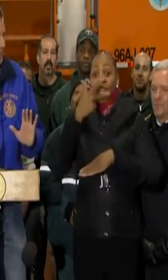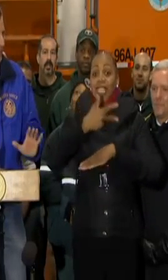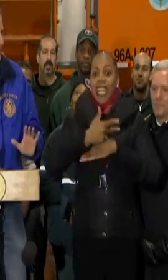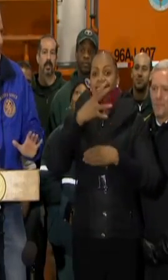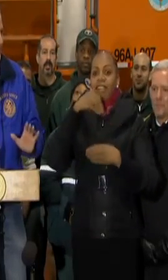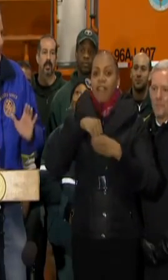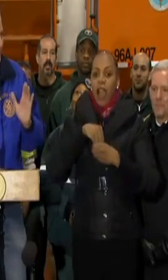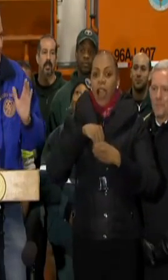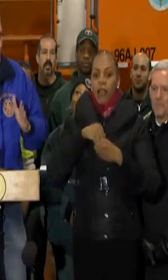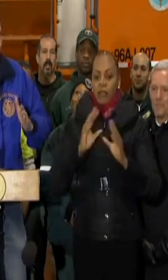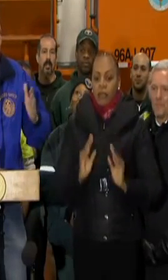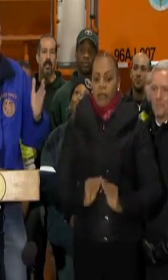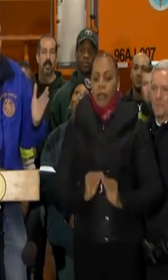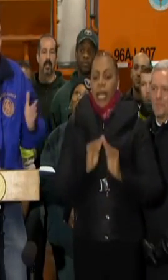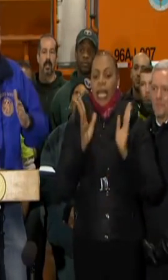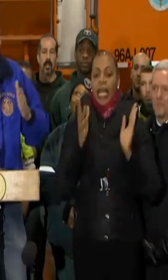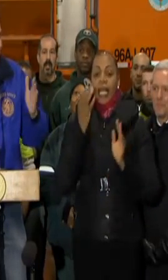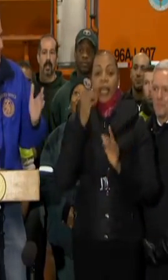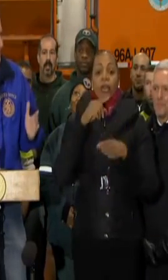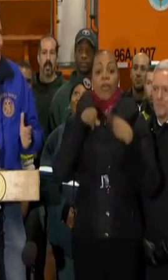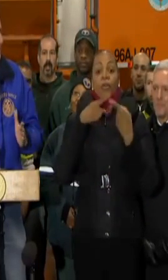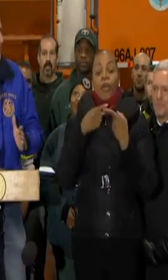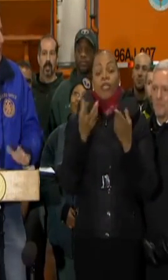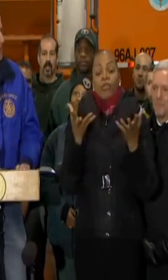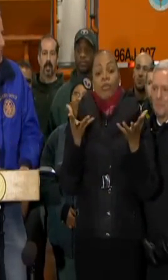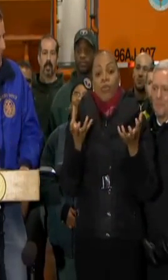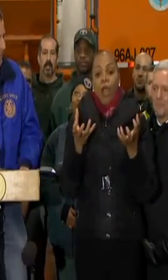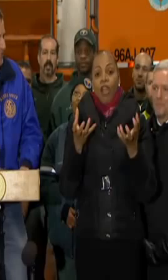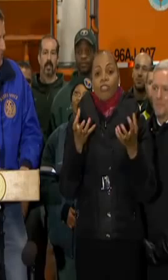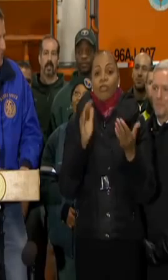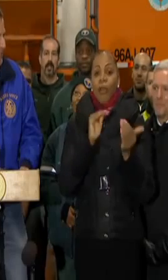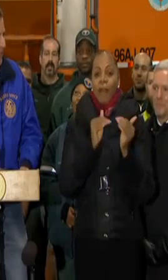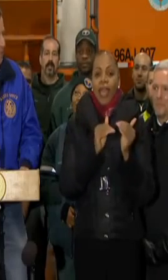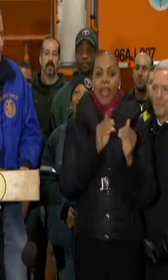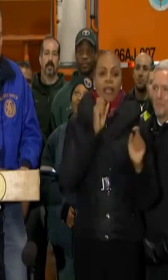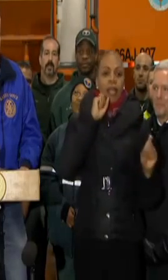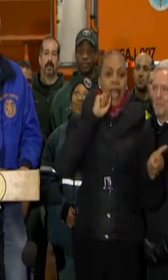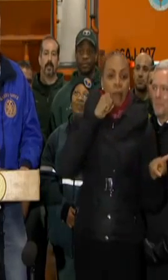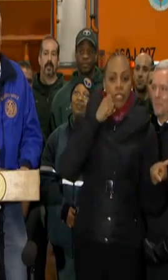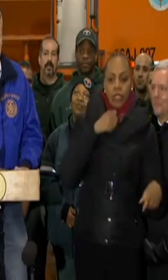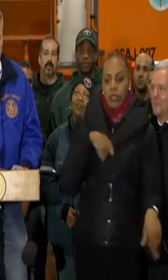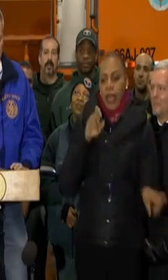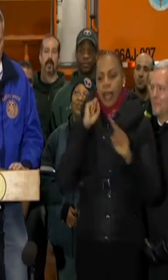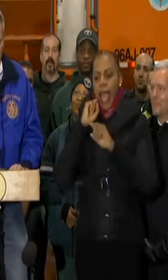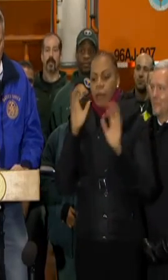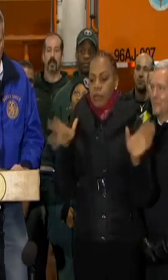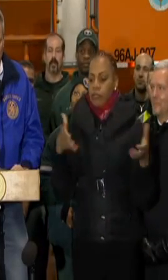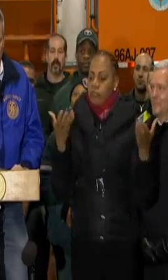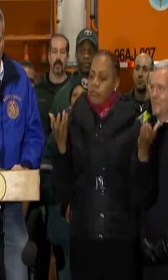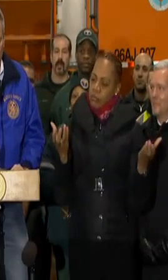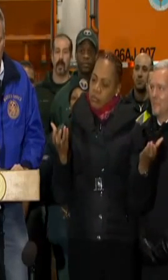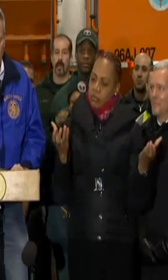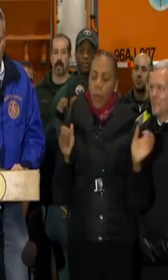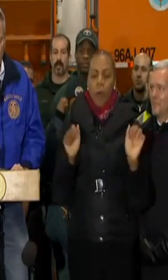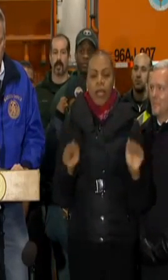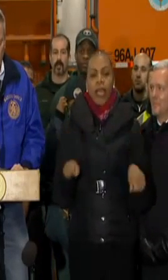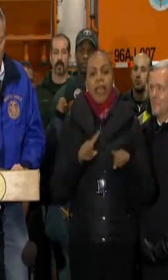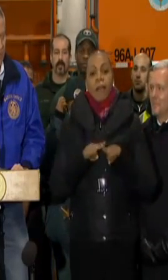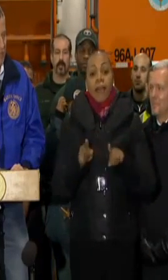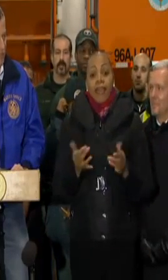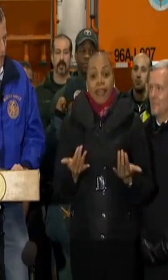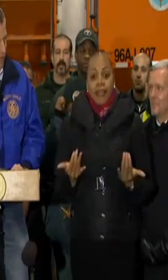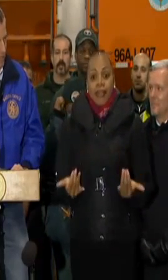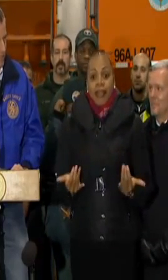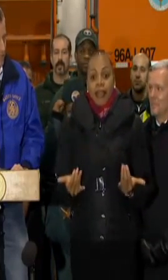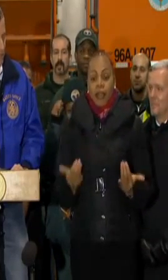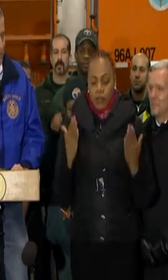So let's be clear. You know, when you want to compare apples and apples, let's do that. But right now, we're focused on solving